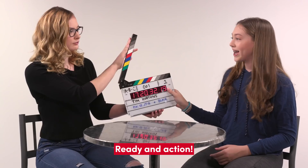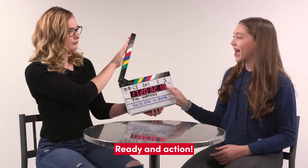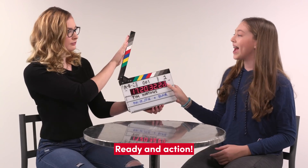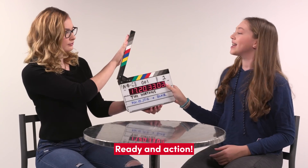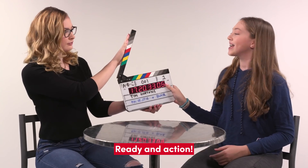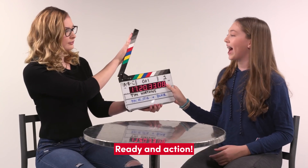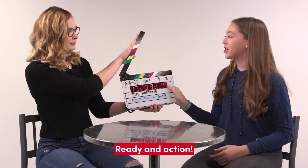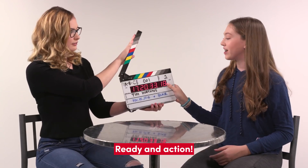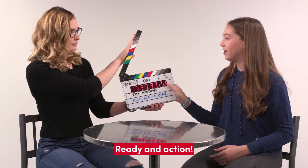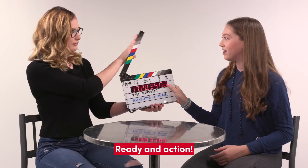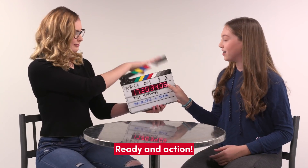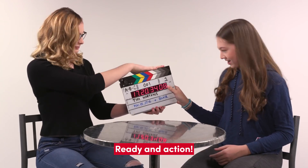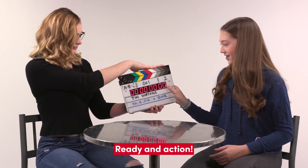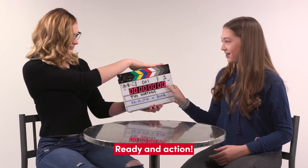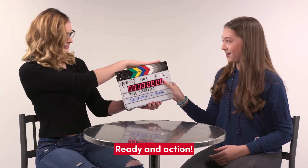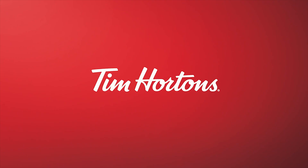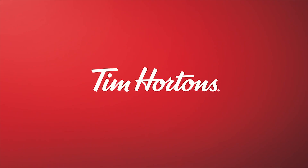Ready and action.